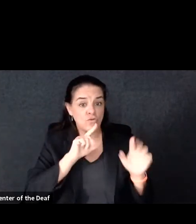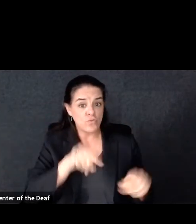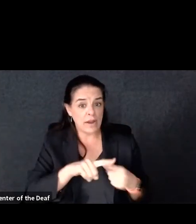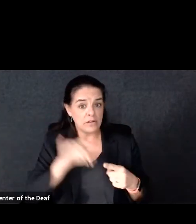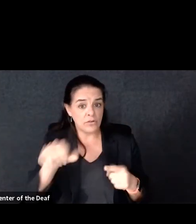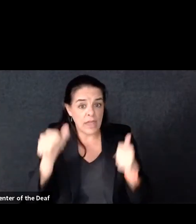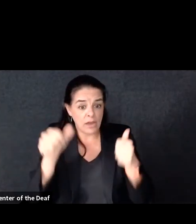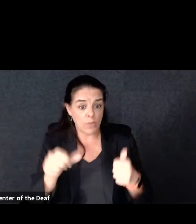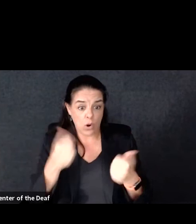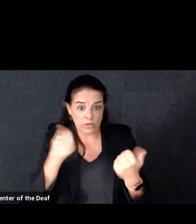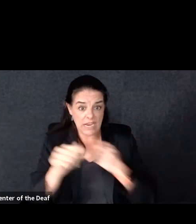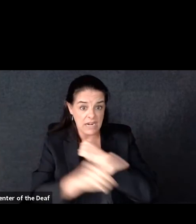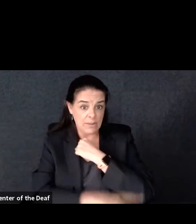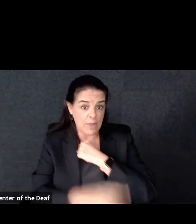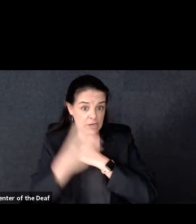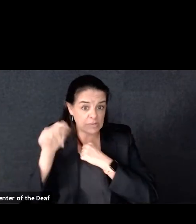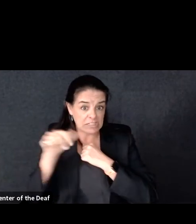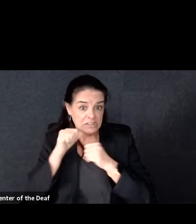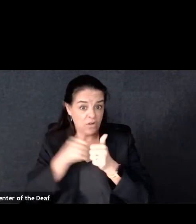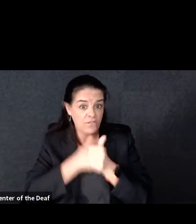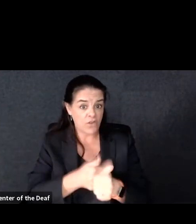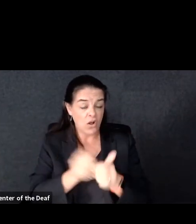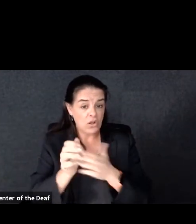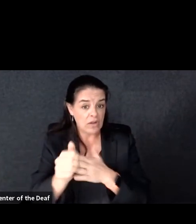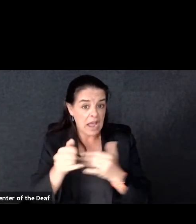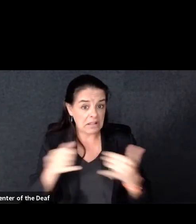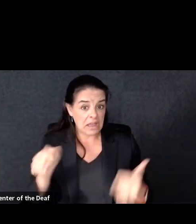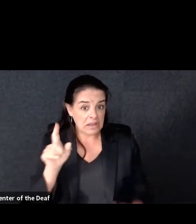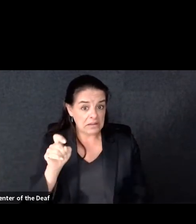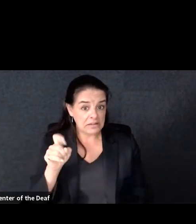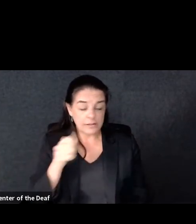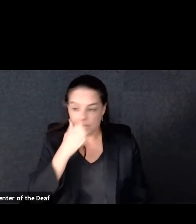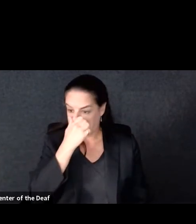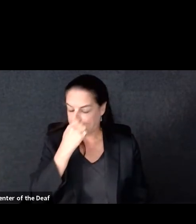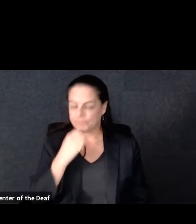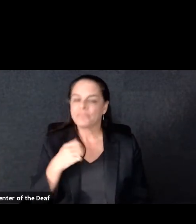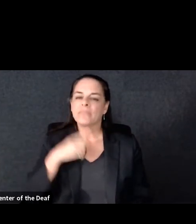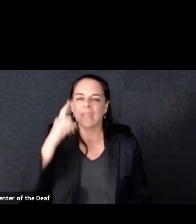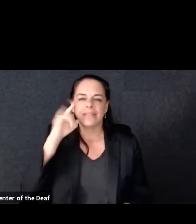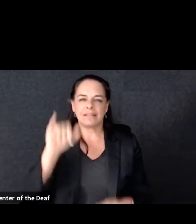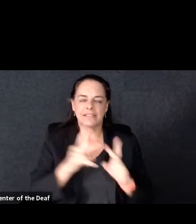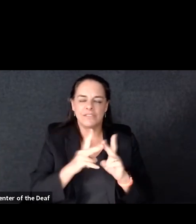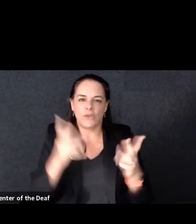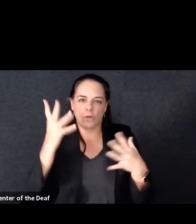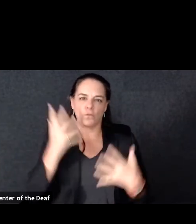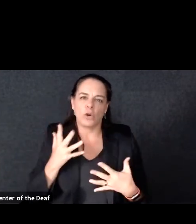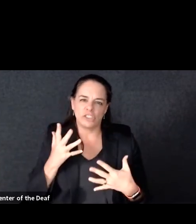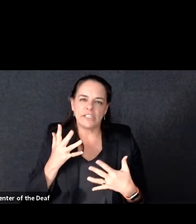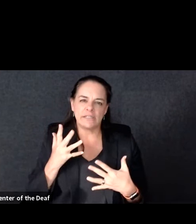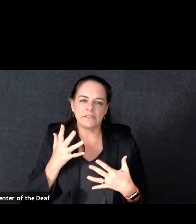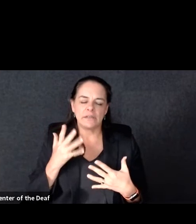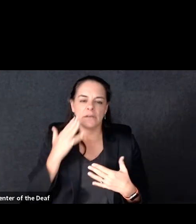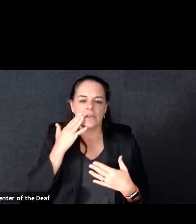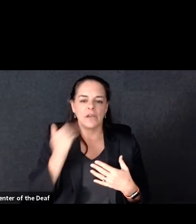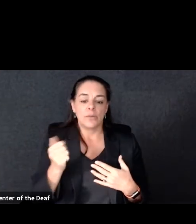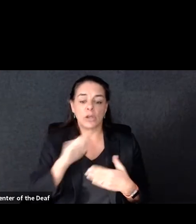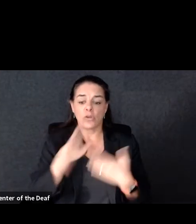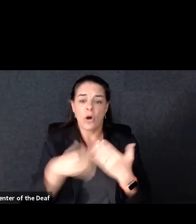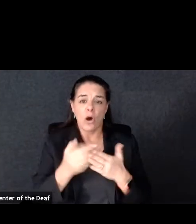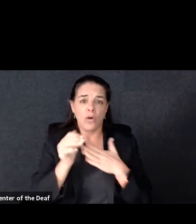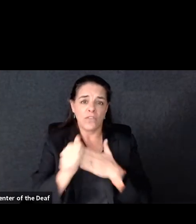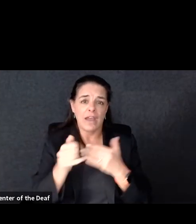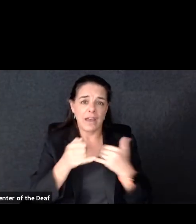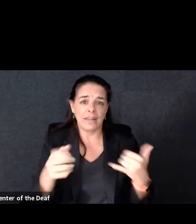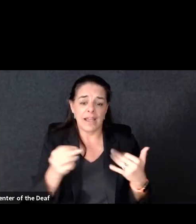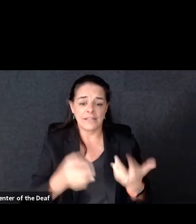be any punishment for not following the guidelines? I think that sort of thing is very unfortunate, given that all of our guidelines and